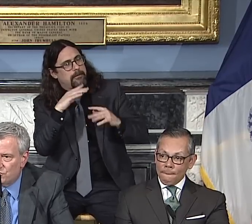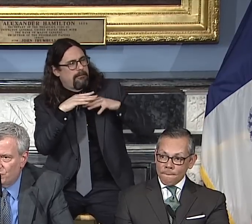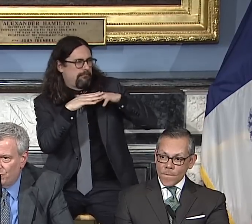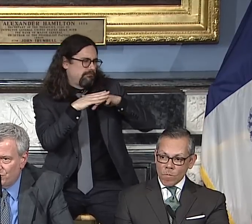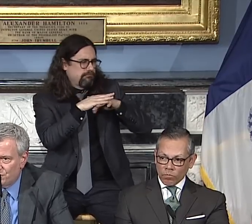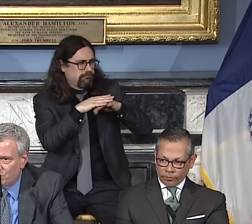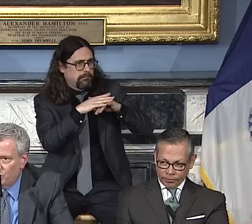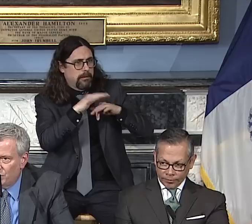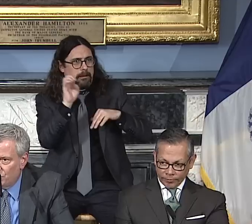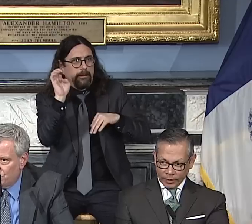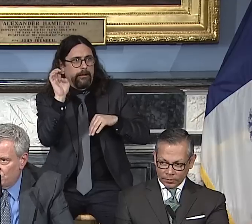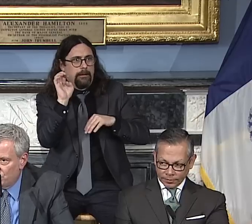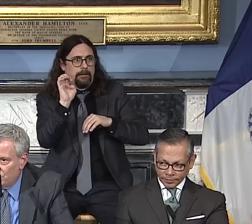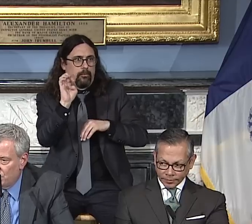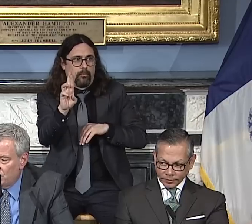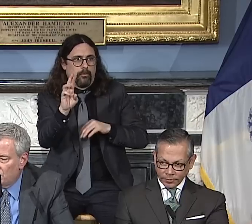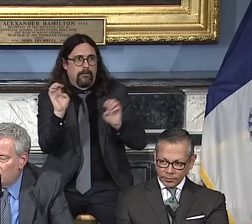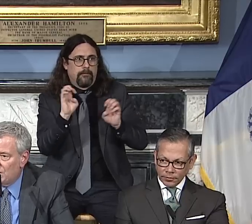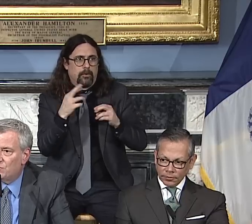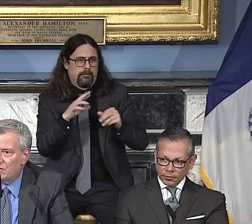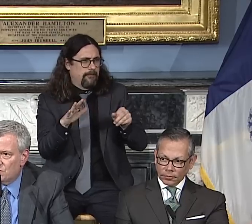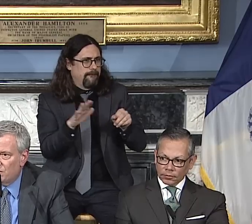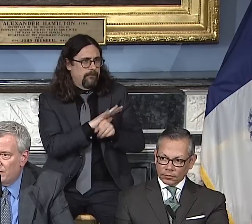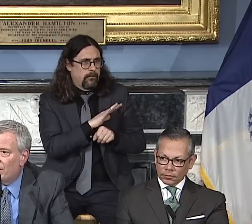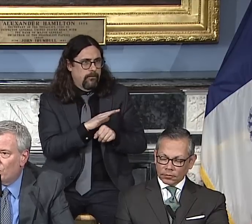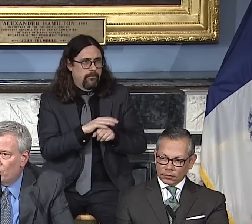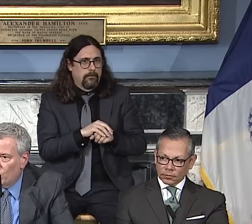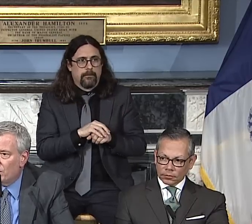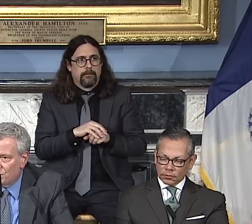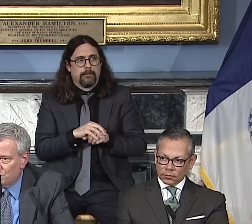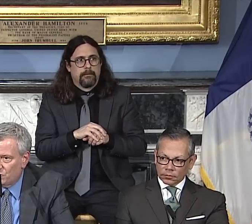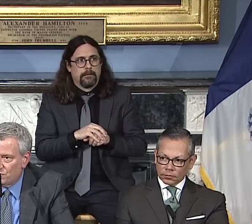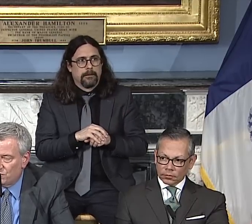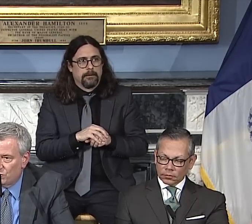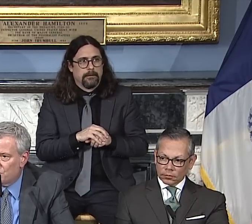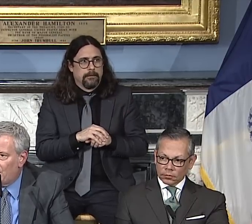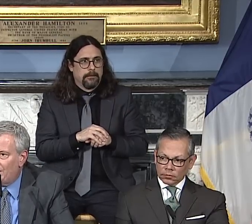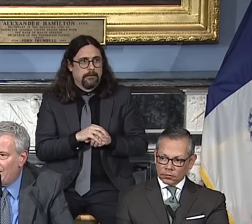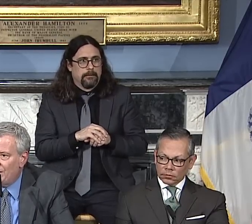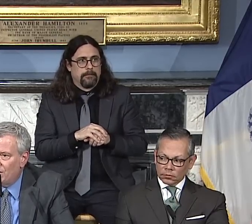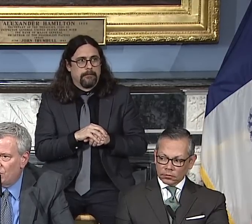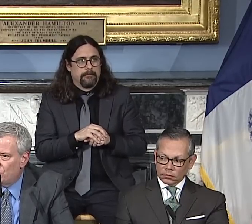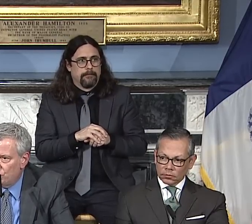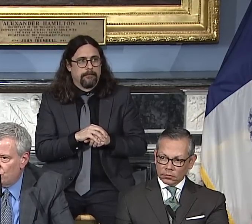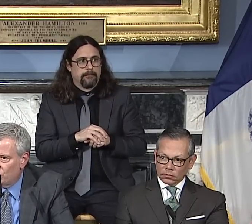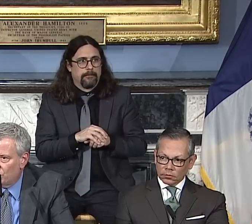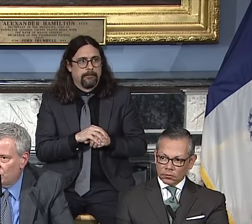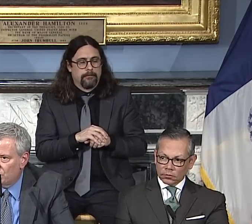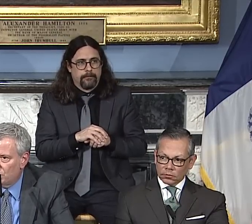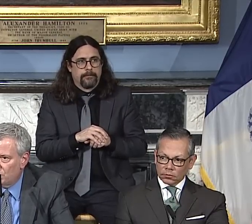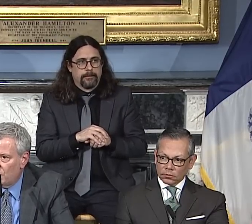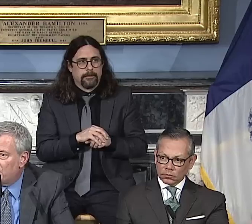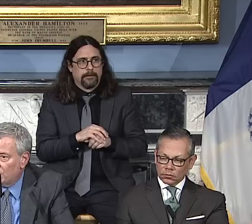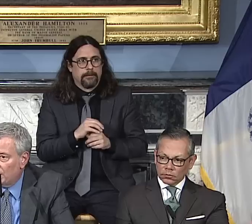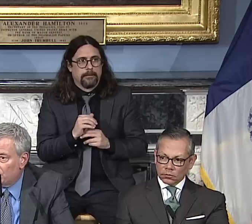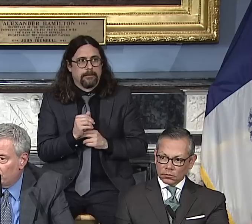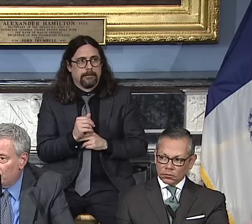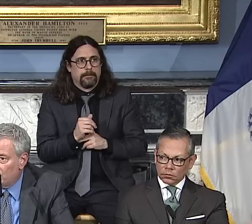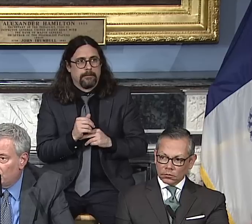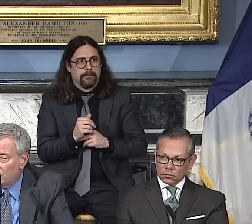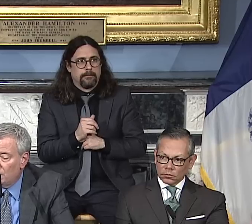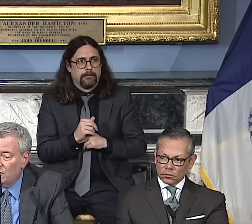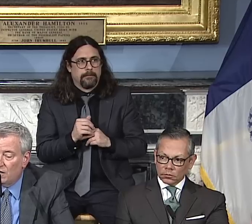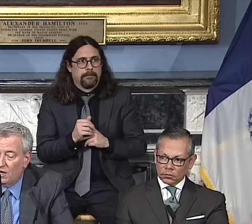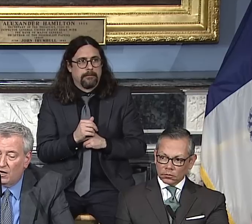said, what is your emergency room usage? As of yesterday, had only one of his emergency rooms that had any unusual uptick in